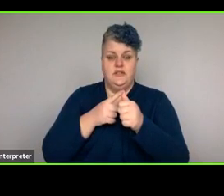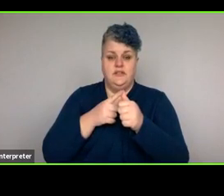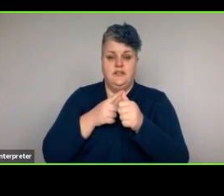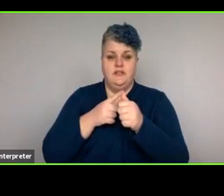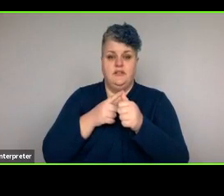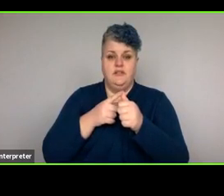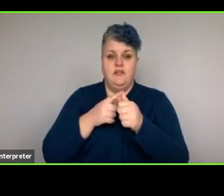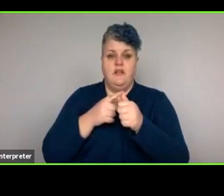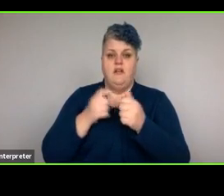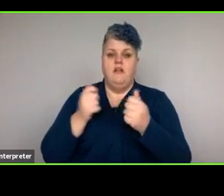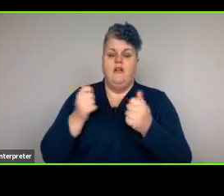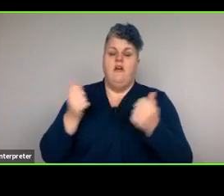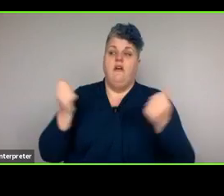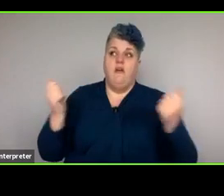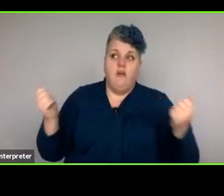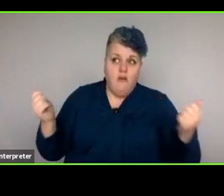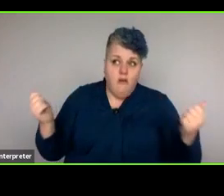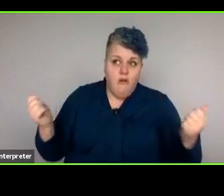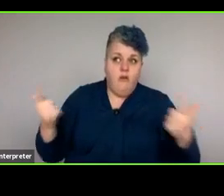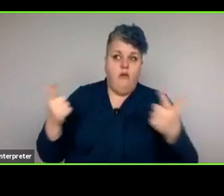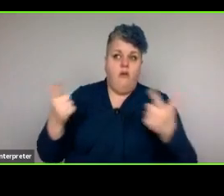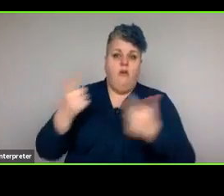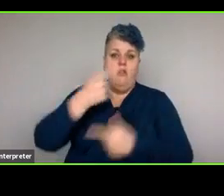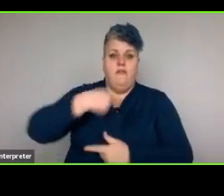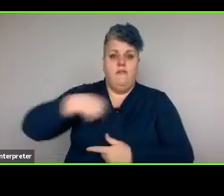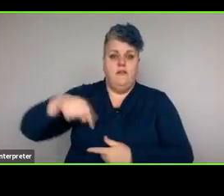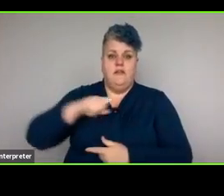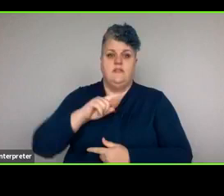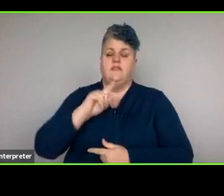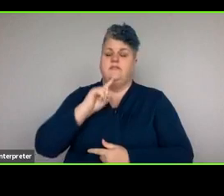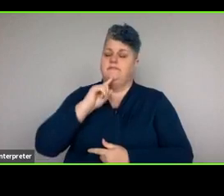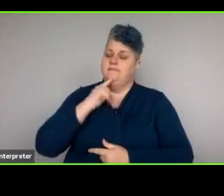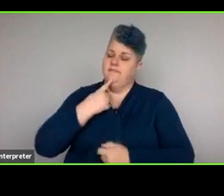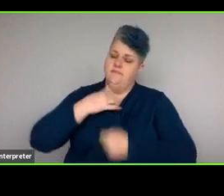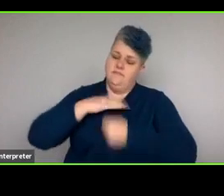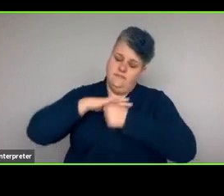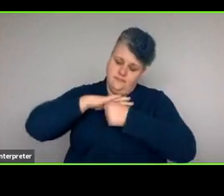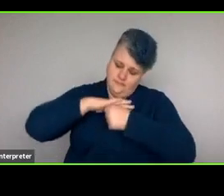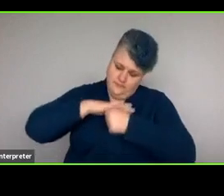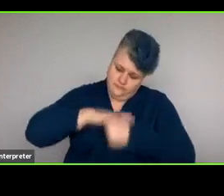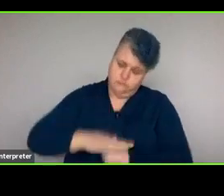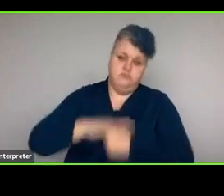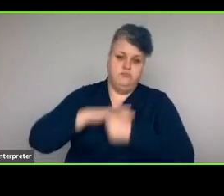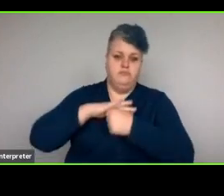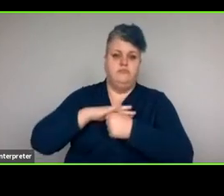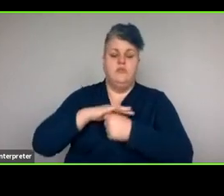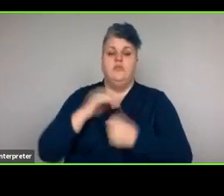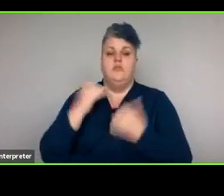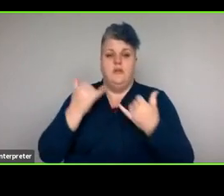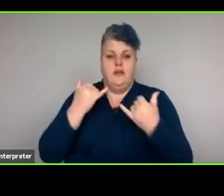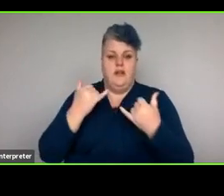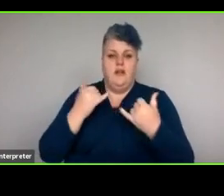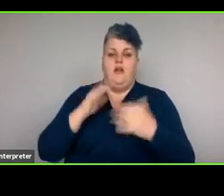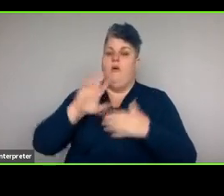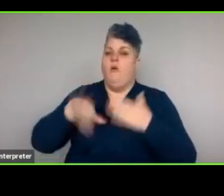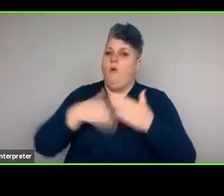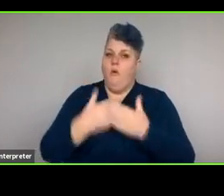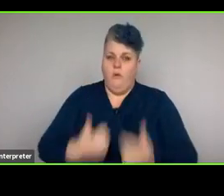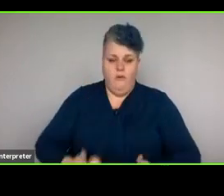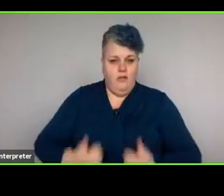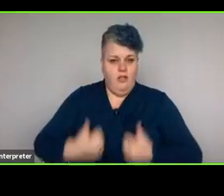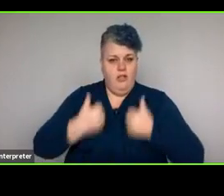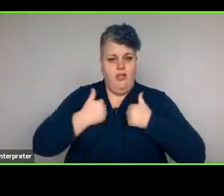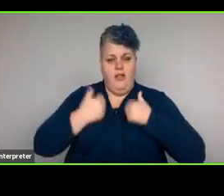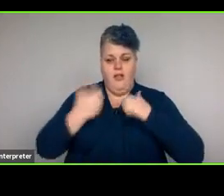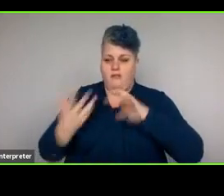all of us, every single one of us, are under dire circumstances, right? I mean, our entire way of life has been uplifted or